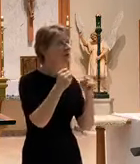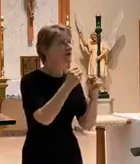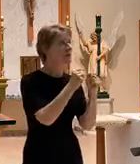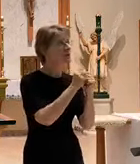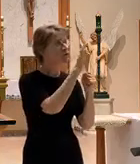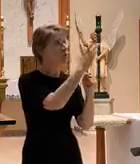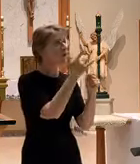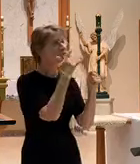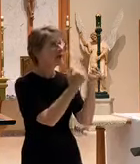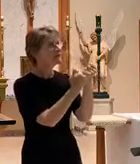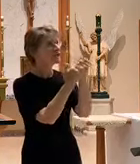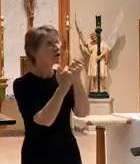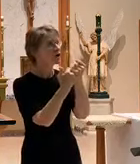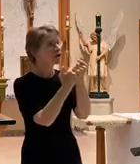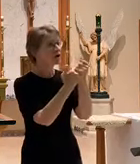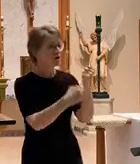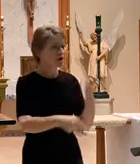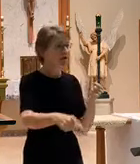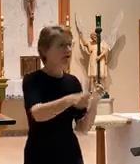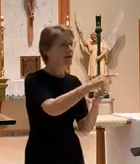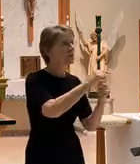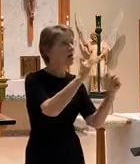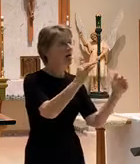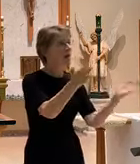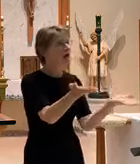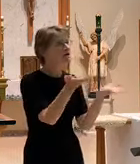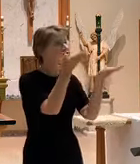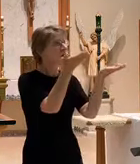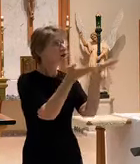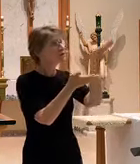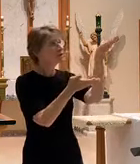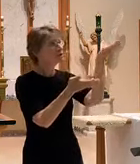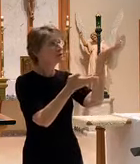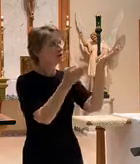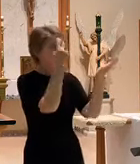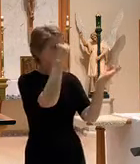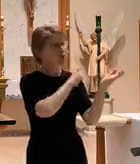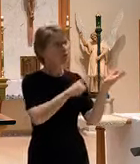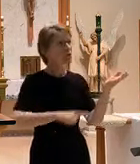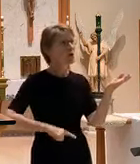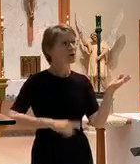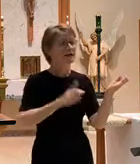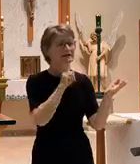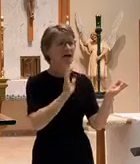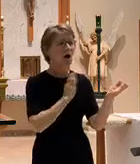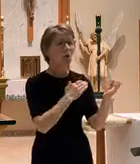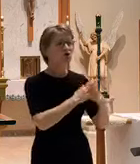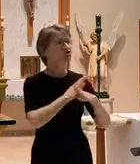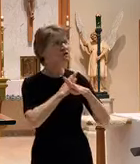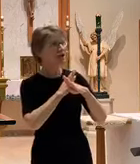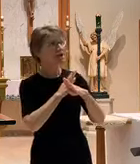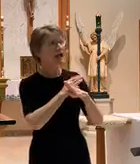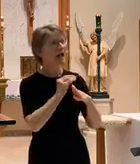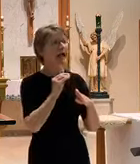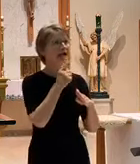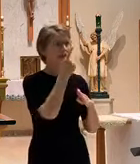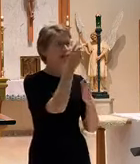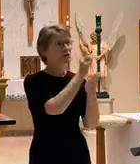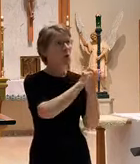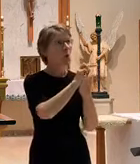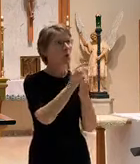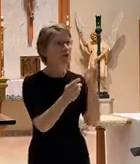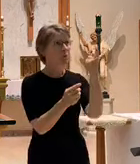favor our horn is exalted. For to the Lord belongs our shield, and to the Holy One of Israel